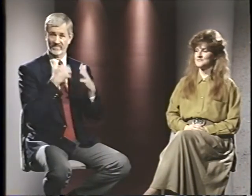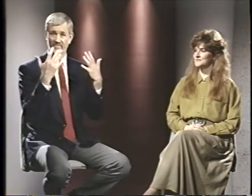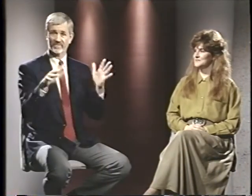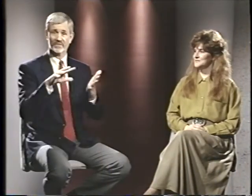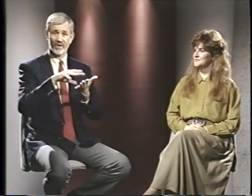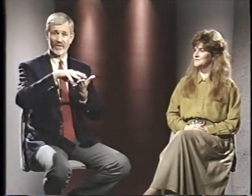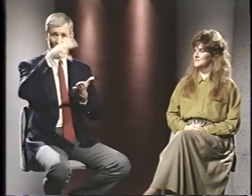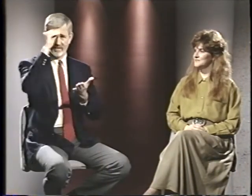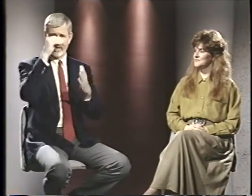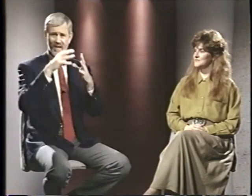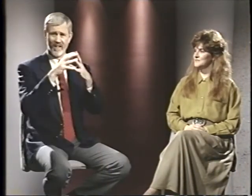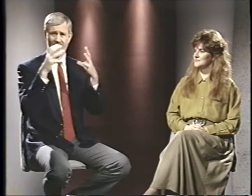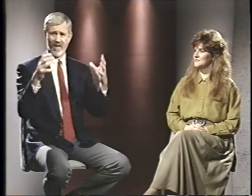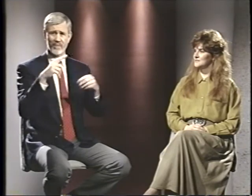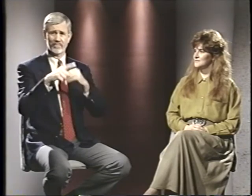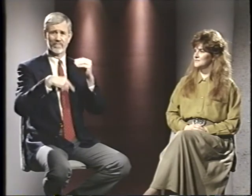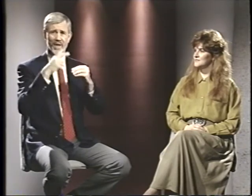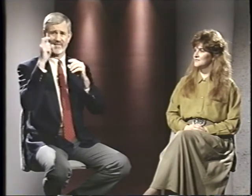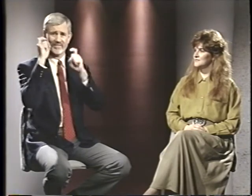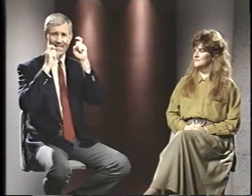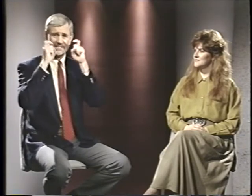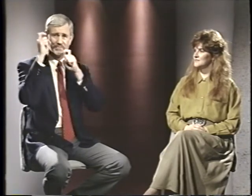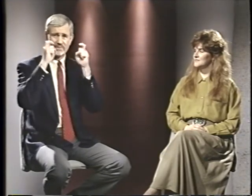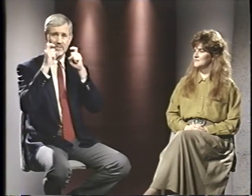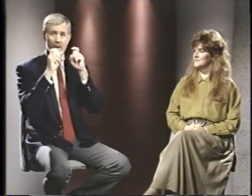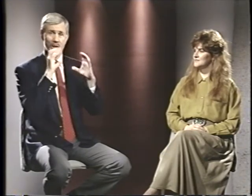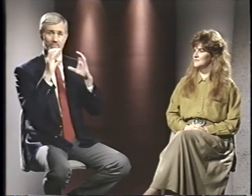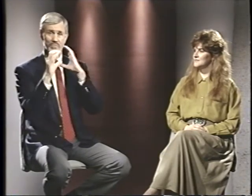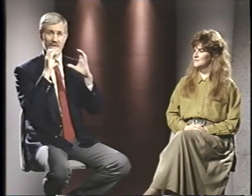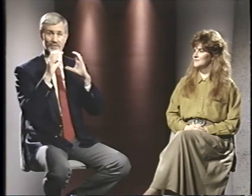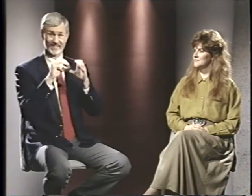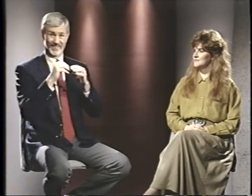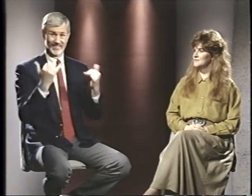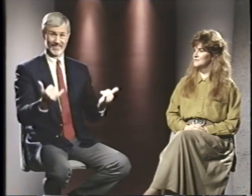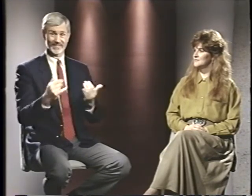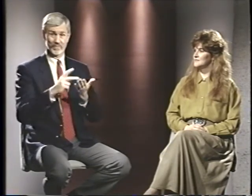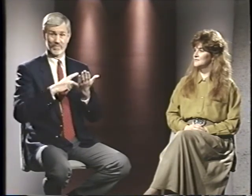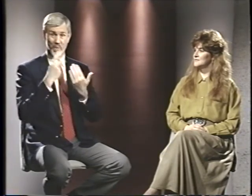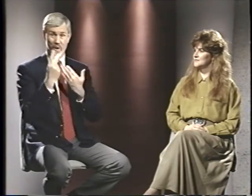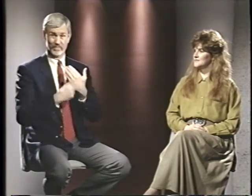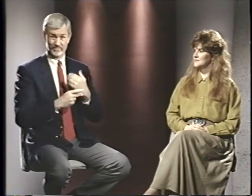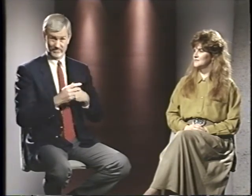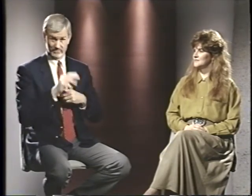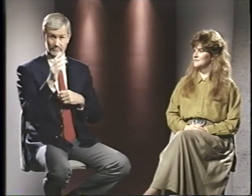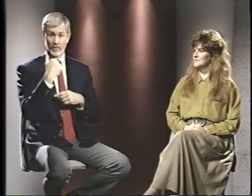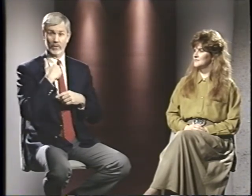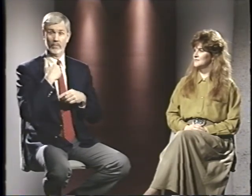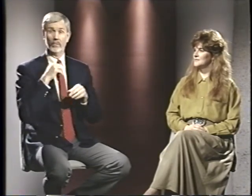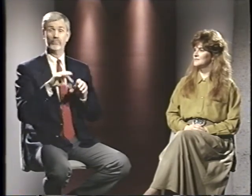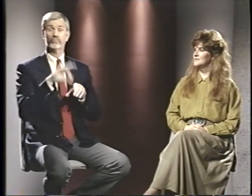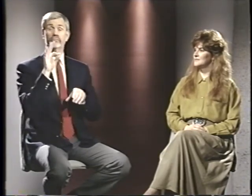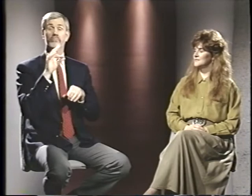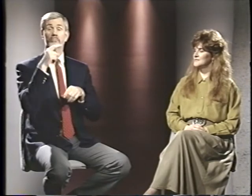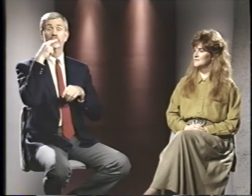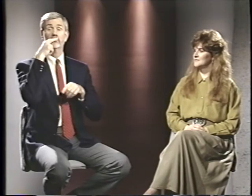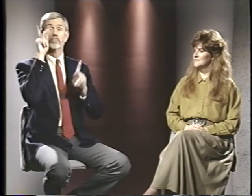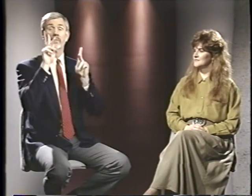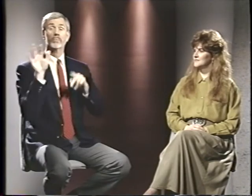Well, we learned a lot about facial expression and communication in this program. I have found that